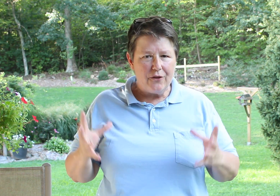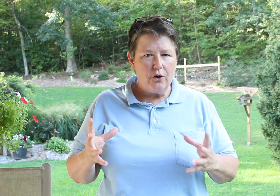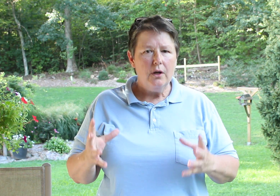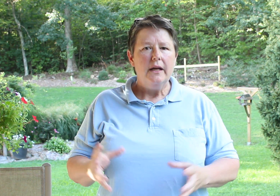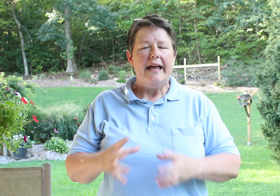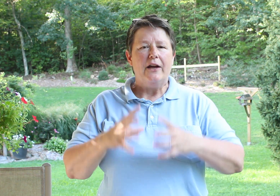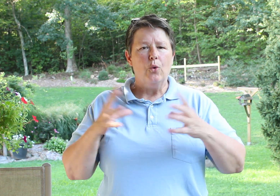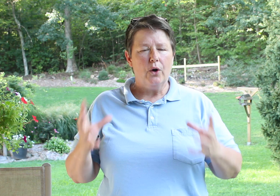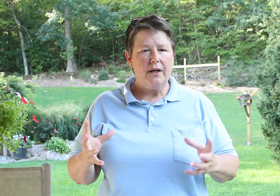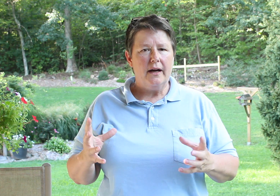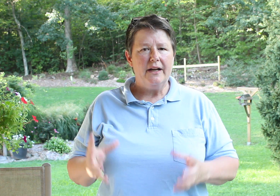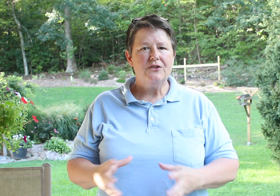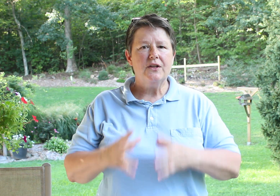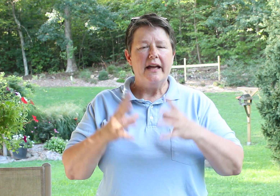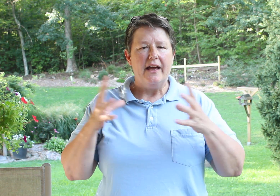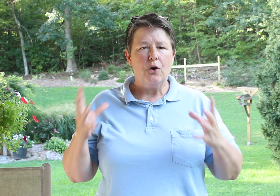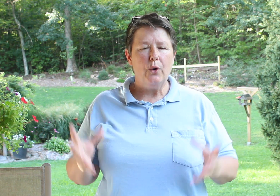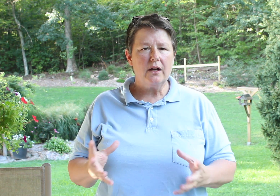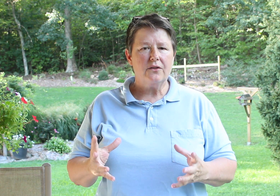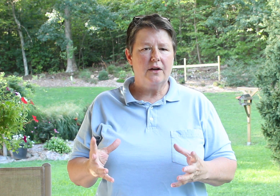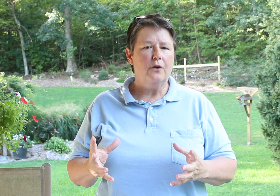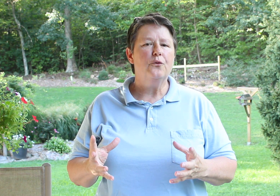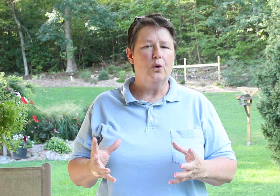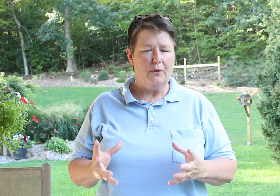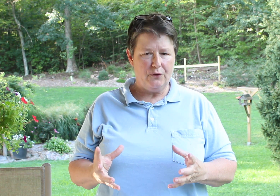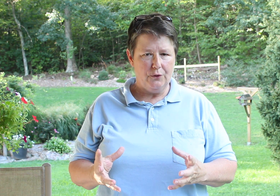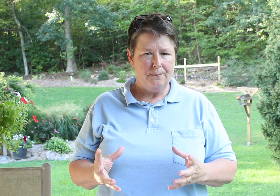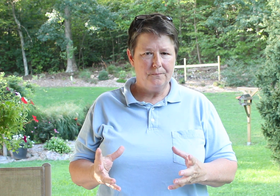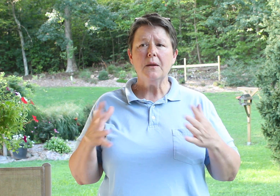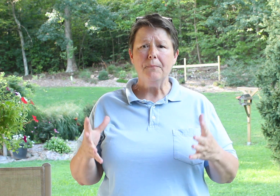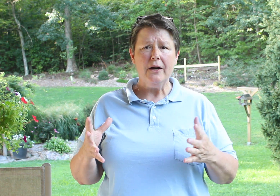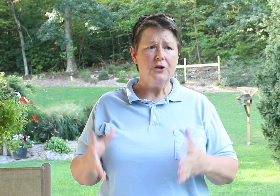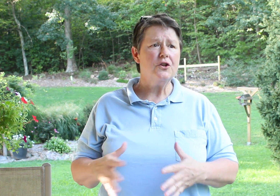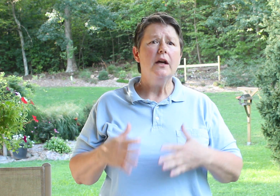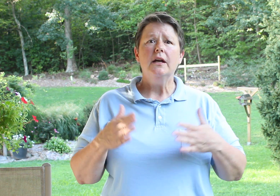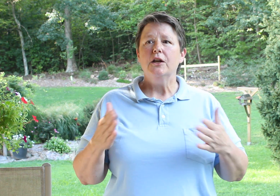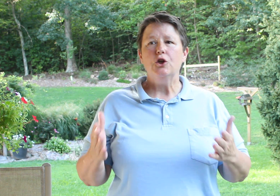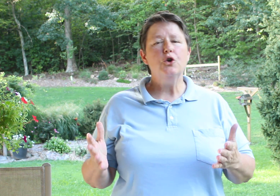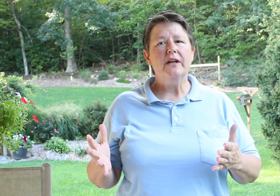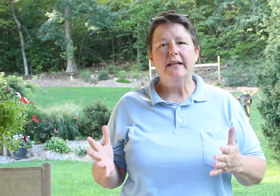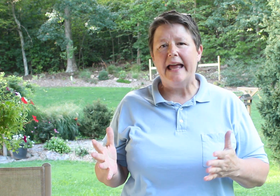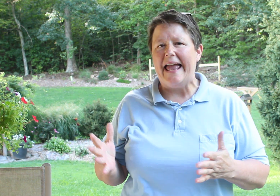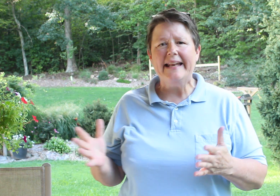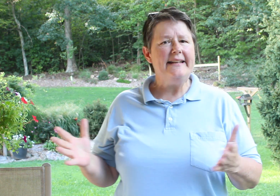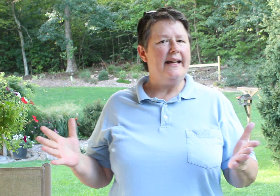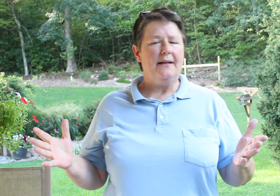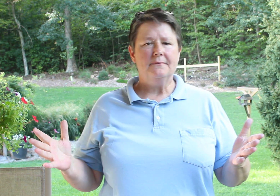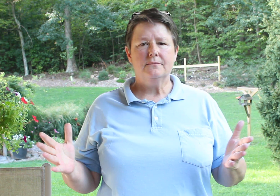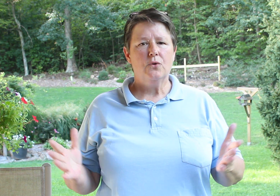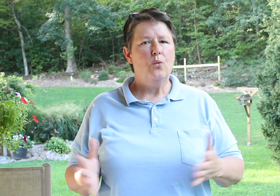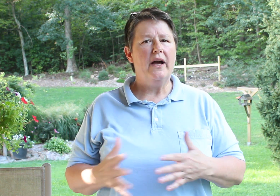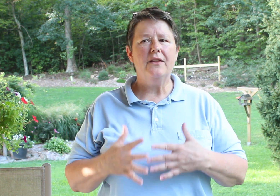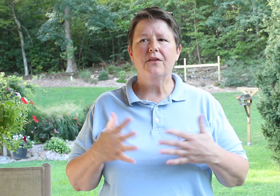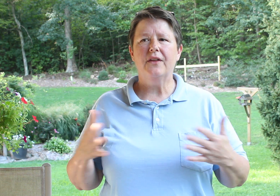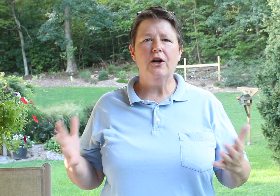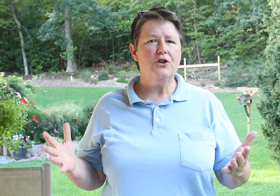together and organized and quick there for review. Parents, you can any day when they're